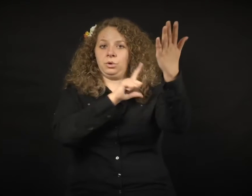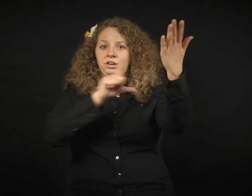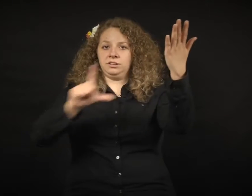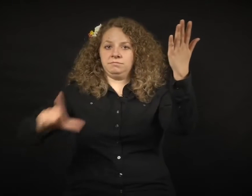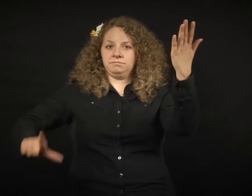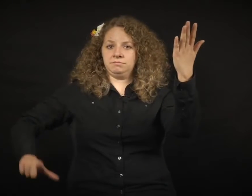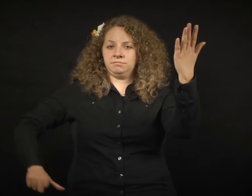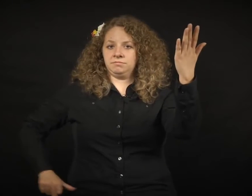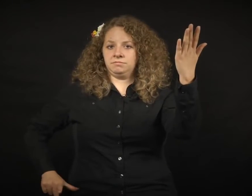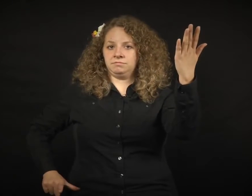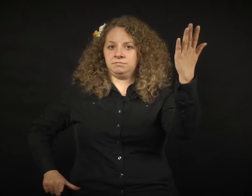Lord,